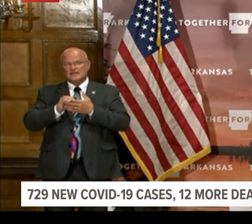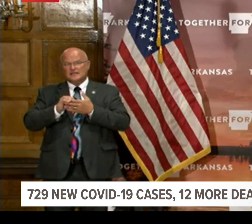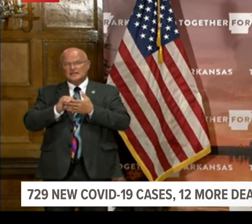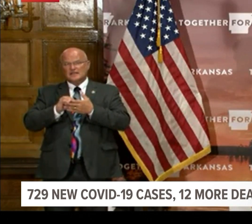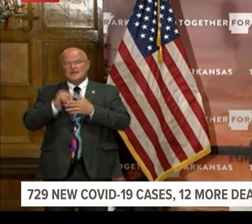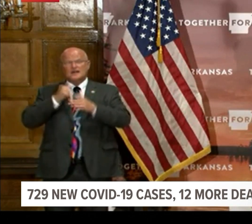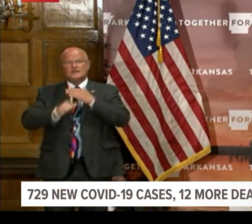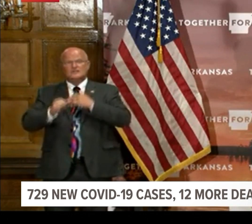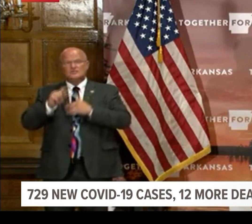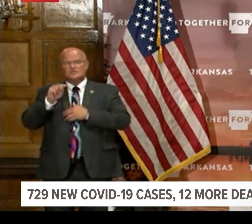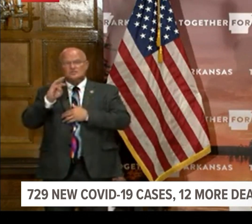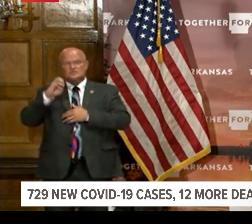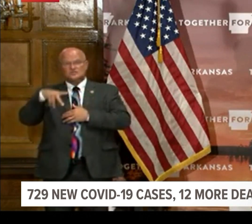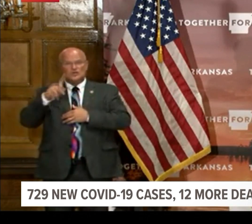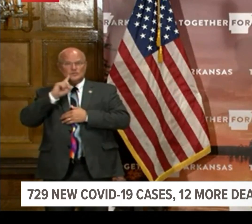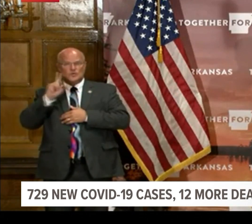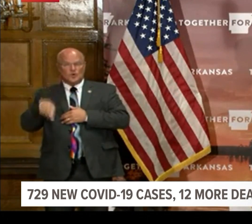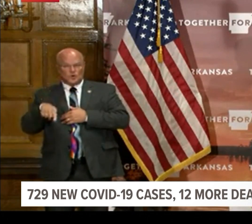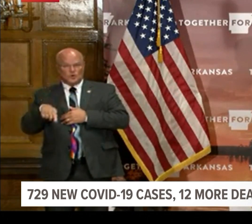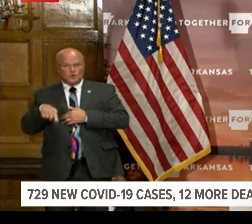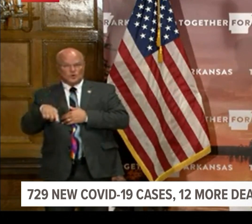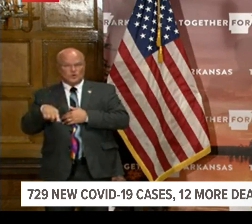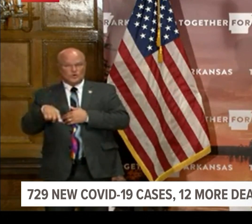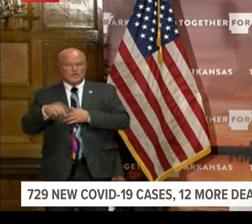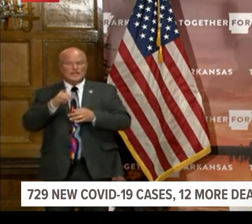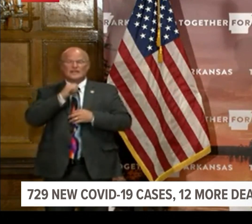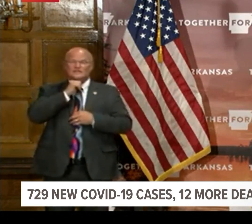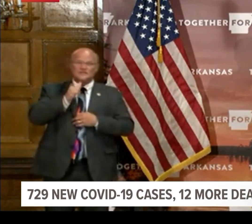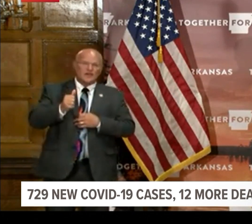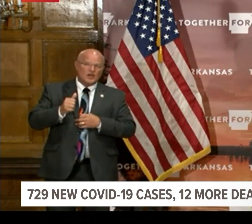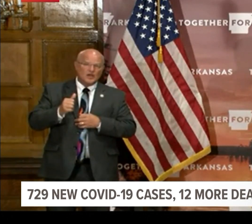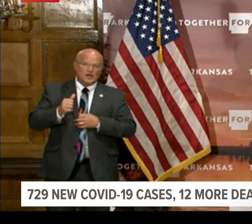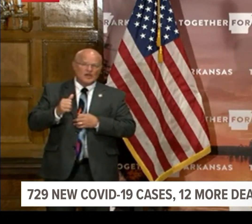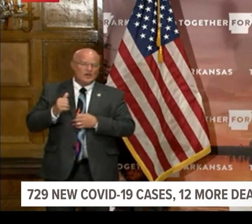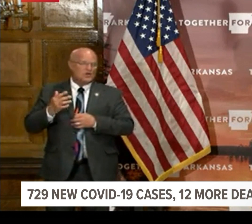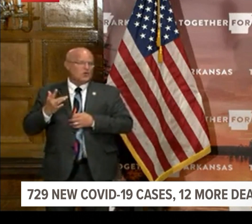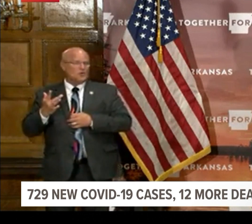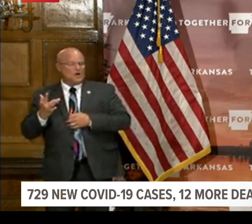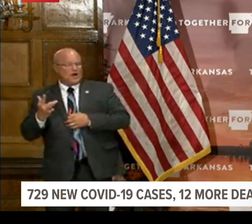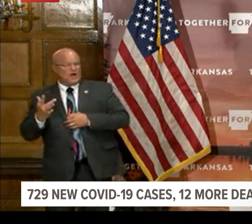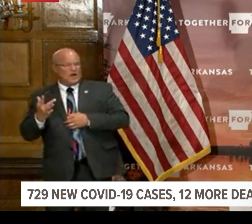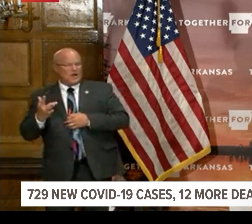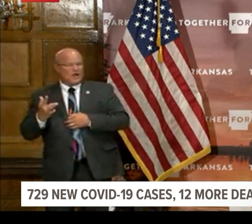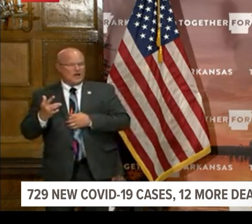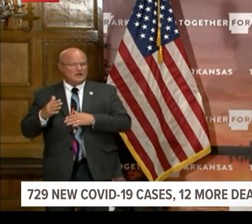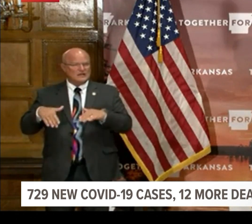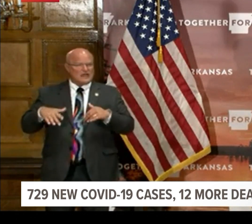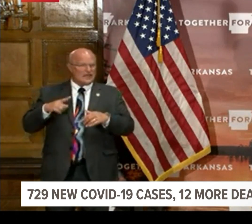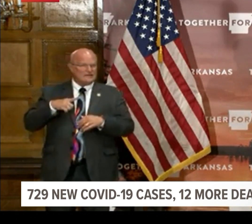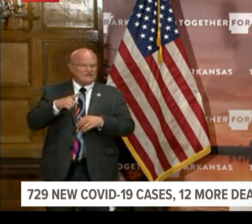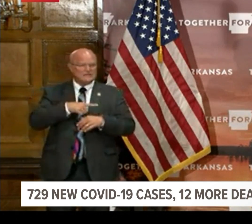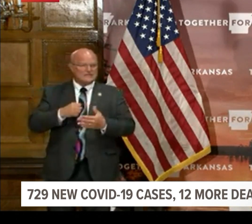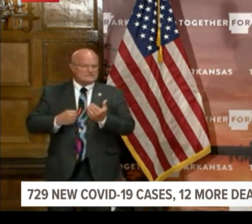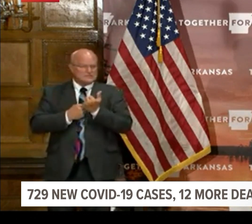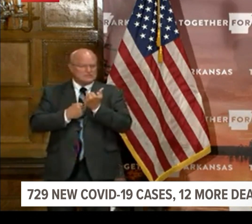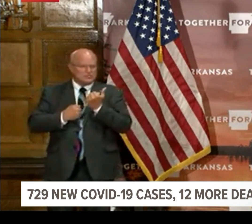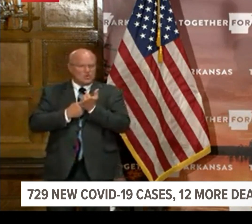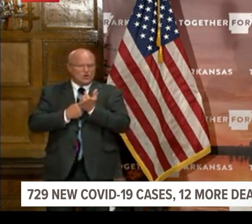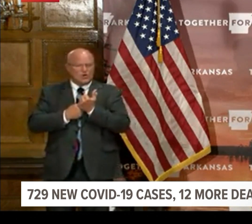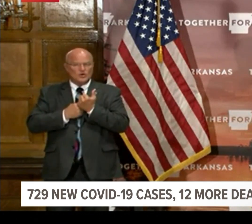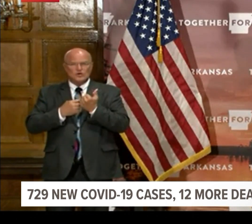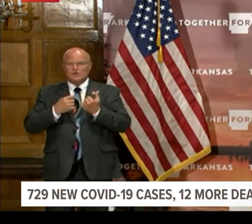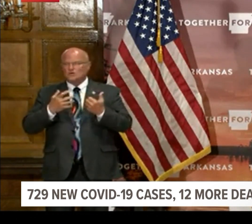Trump's order? And if that's the case, why not? Was there lack of legislative support